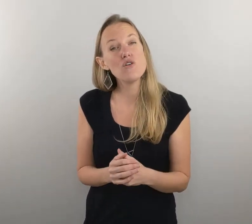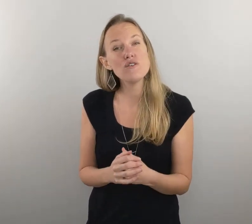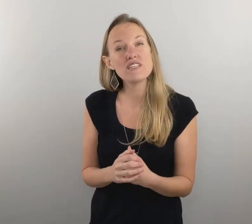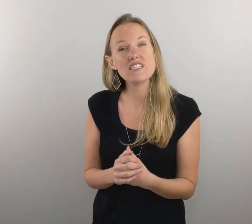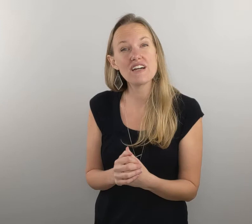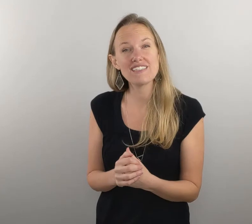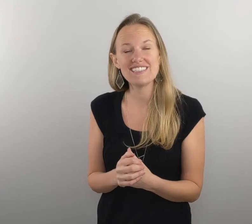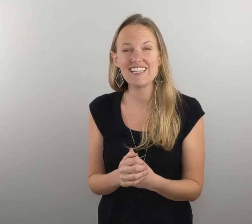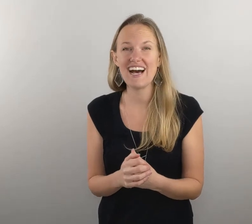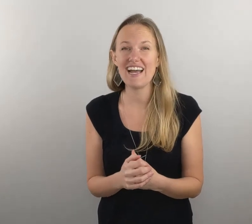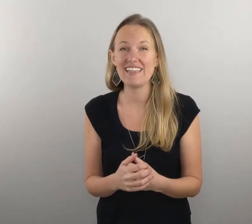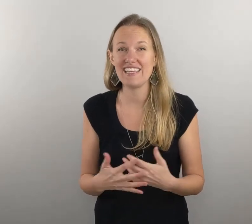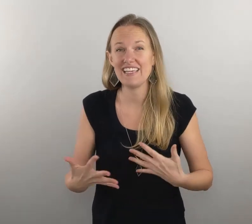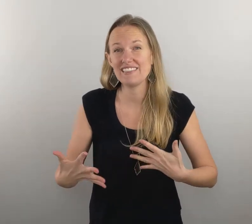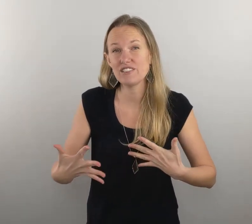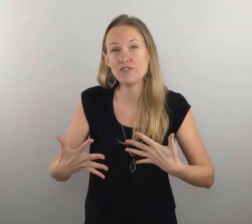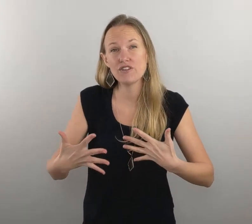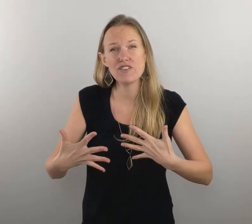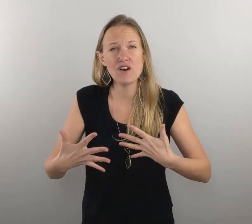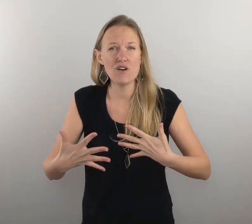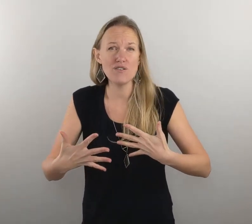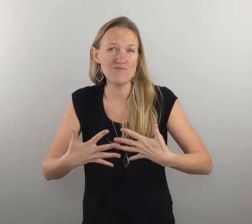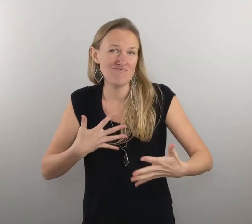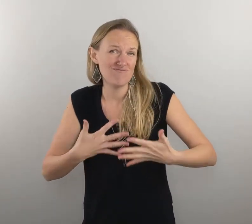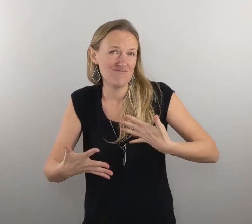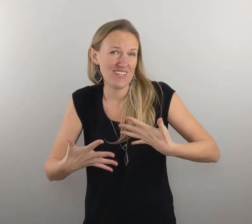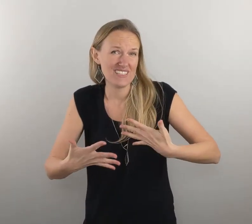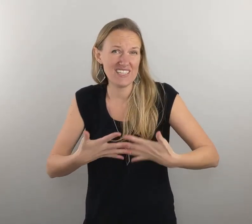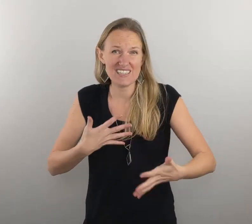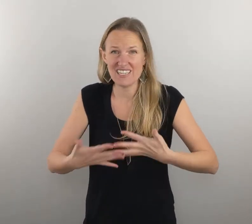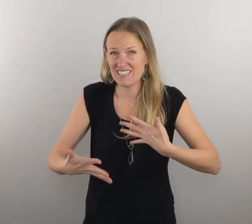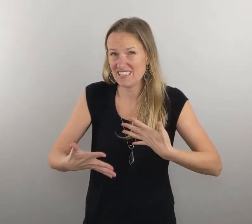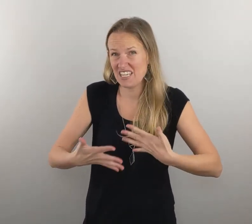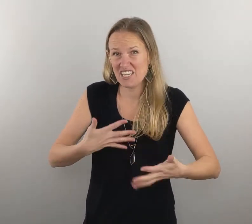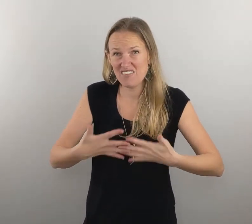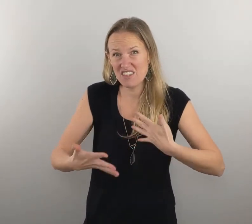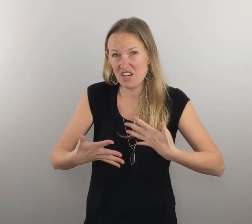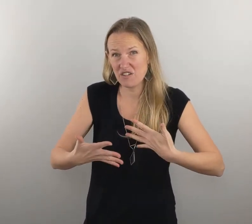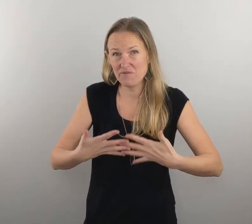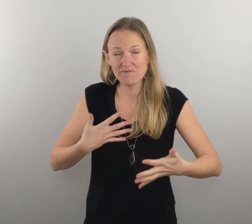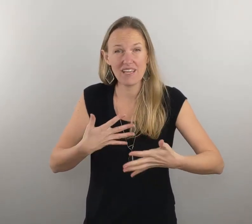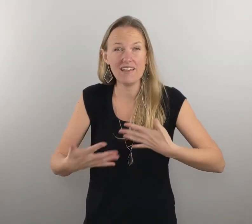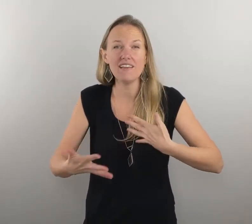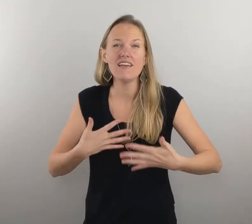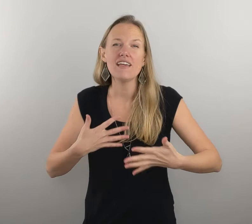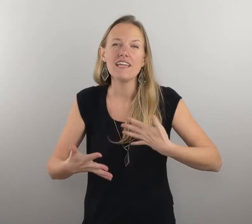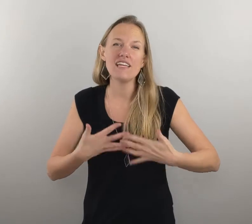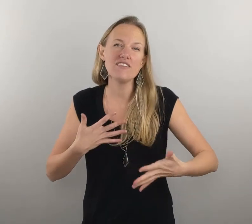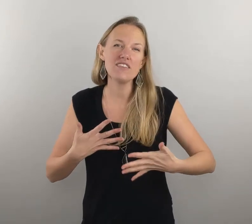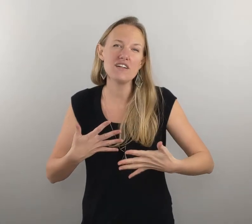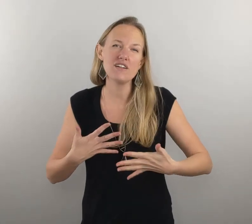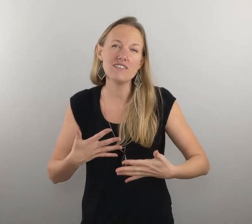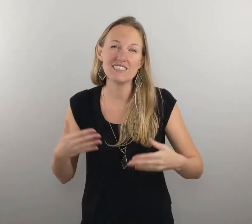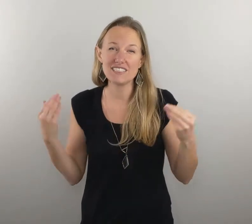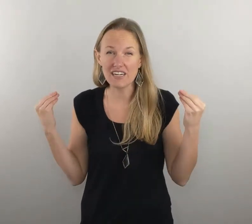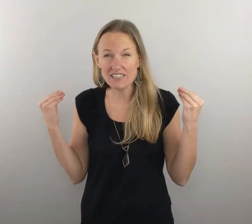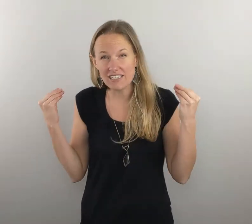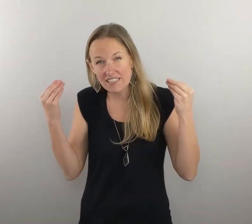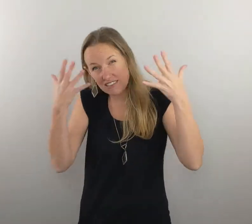Though the darkness hide thee. So for though, it's like this. Even though, okay, even though the darkness, so